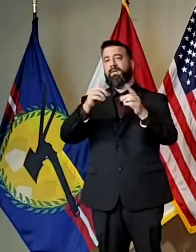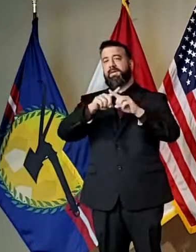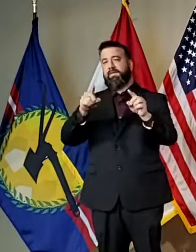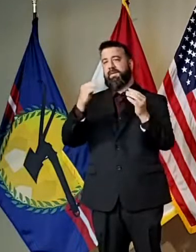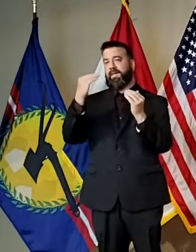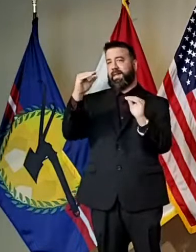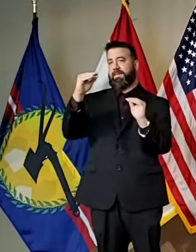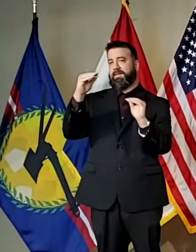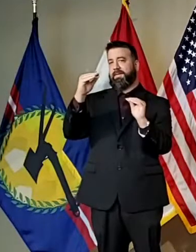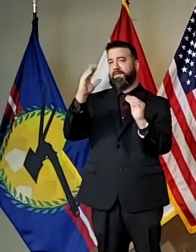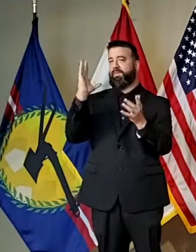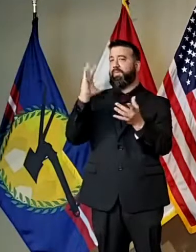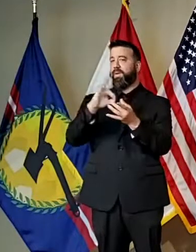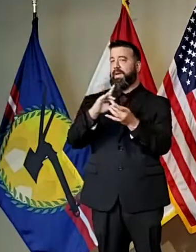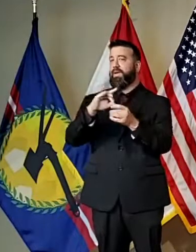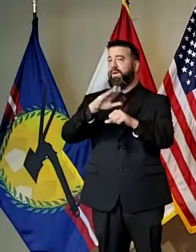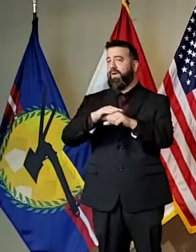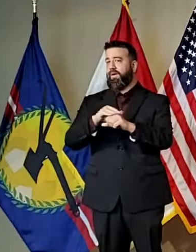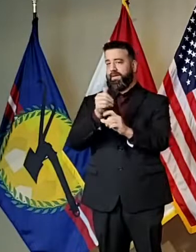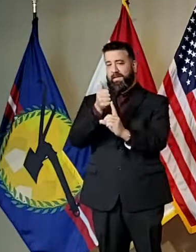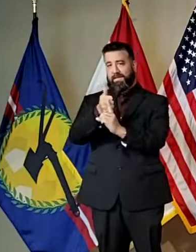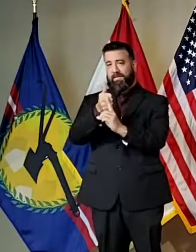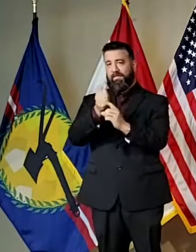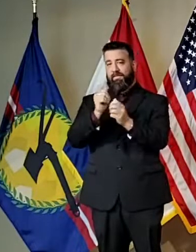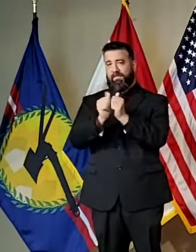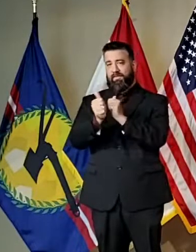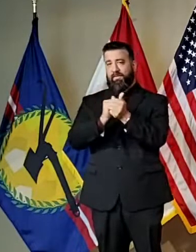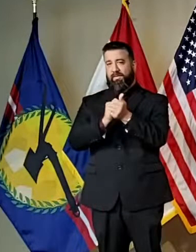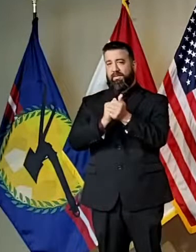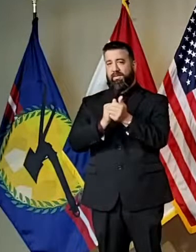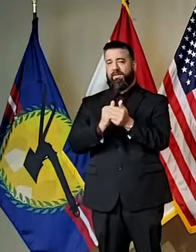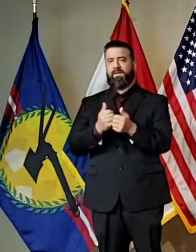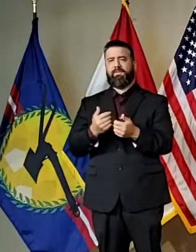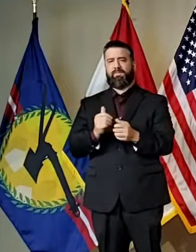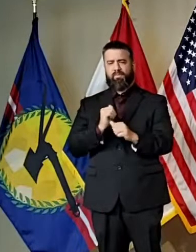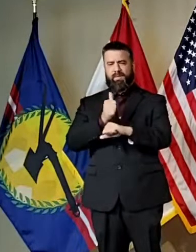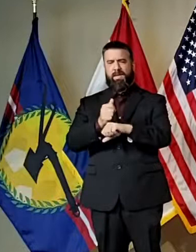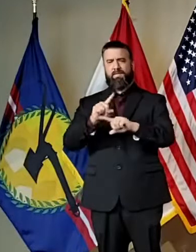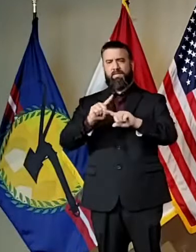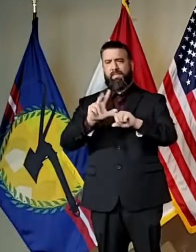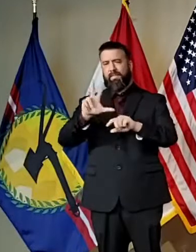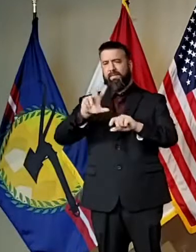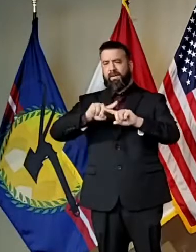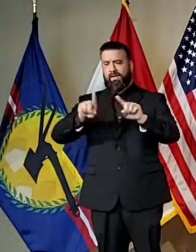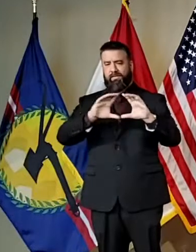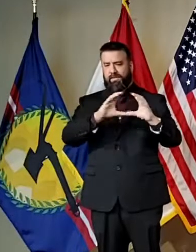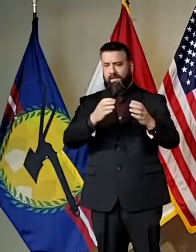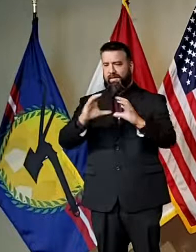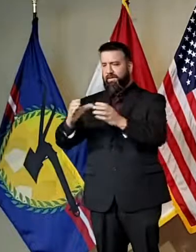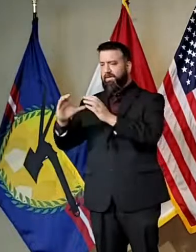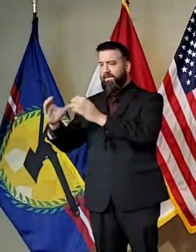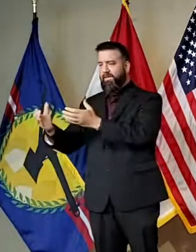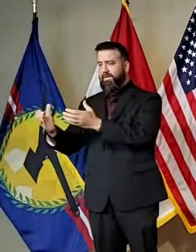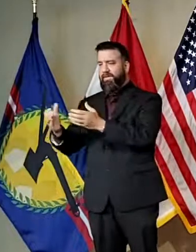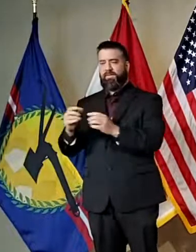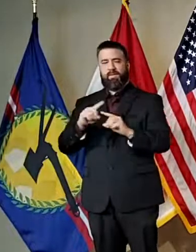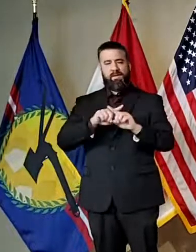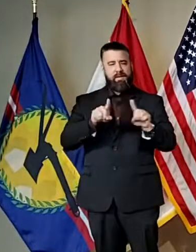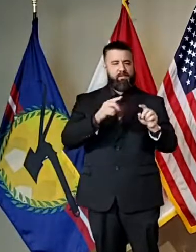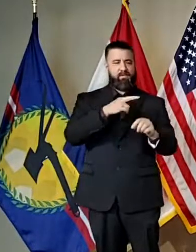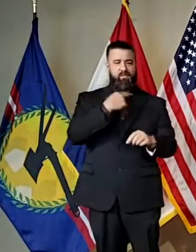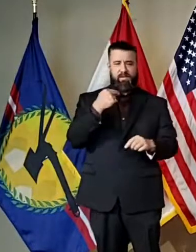based on the type of sport and have divided them into 3 categories based on their risk of transmission. And then the risk of